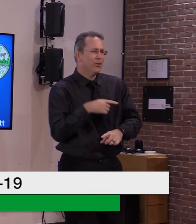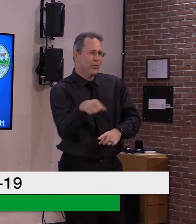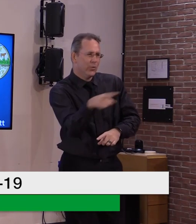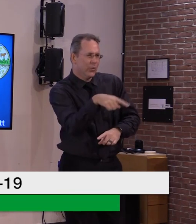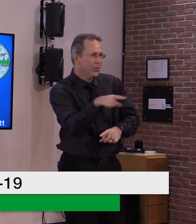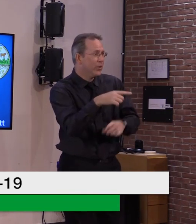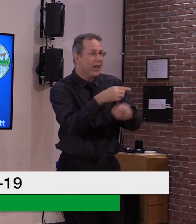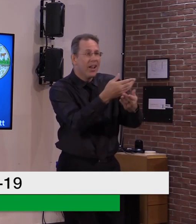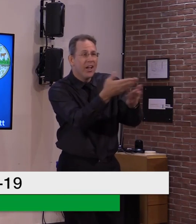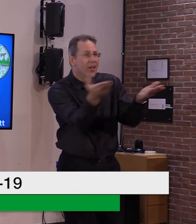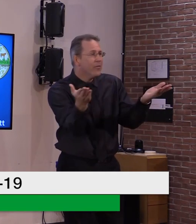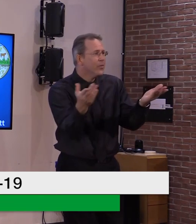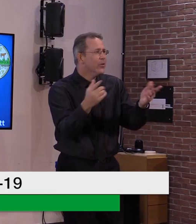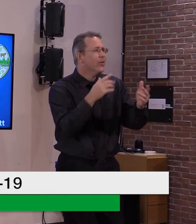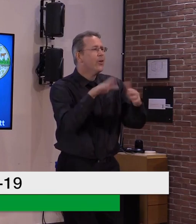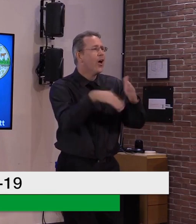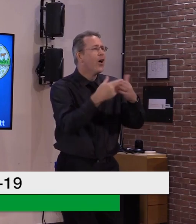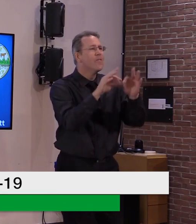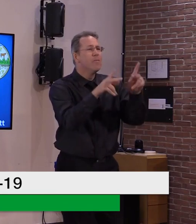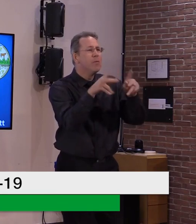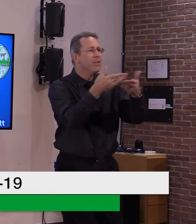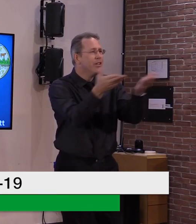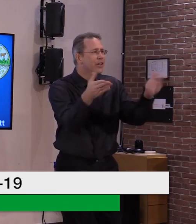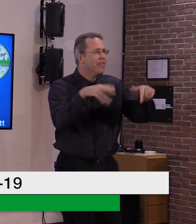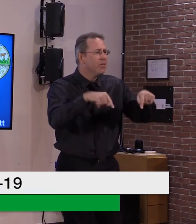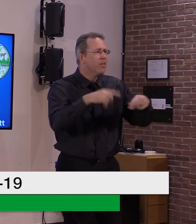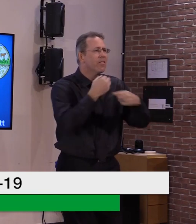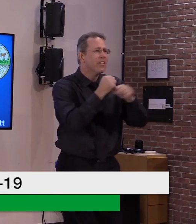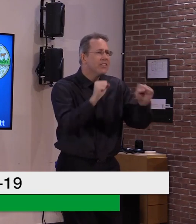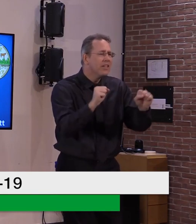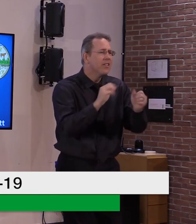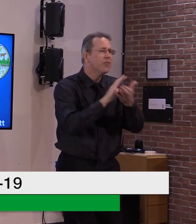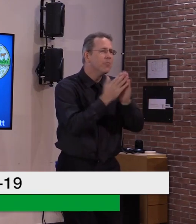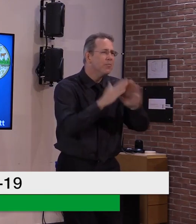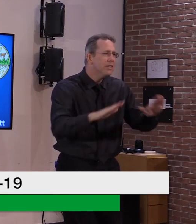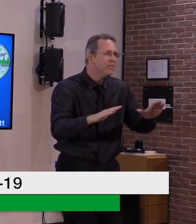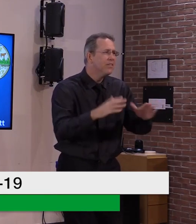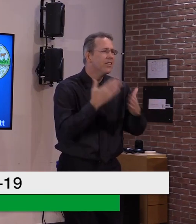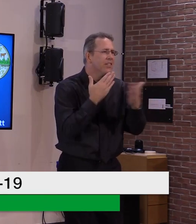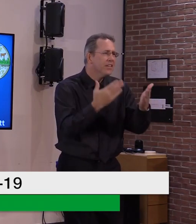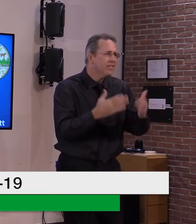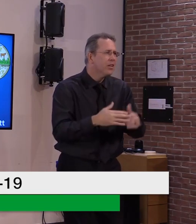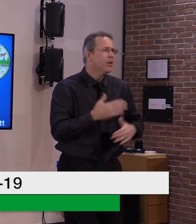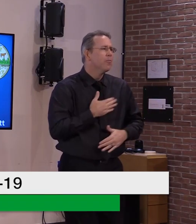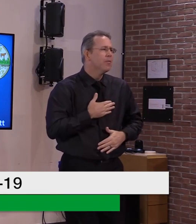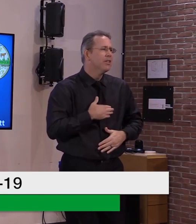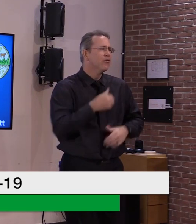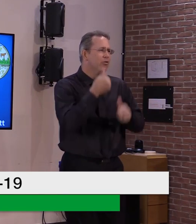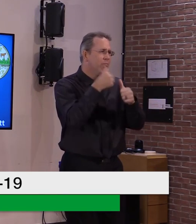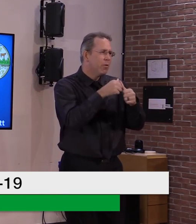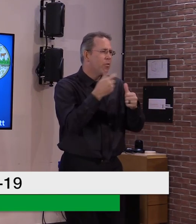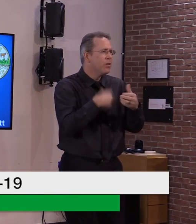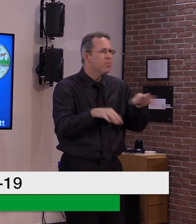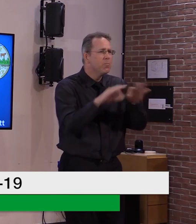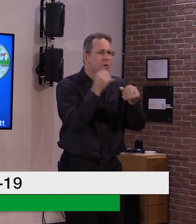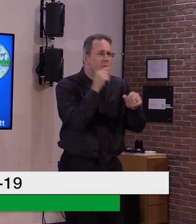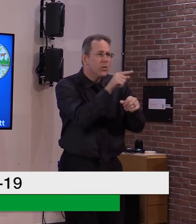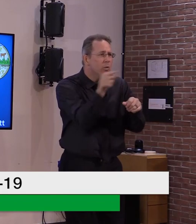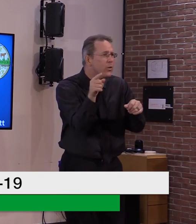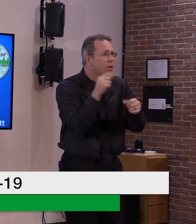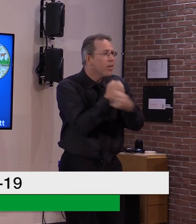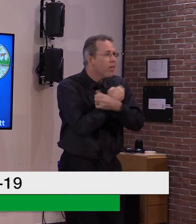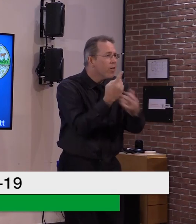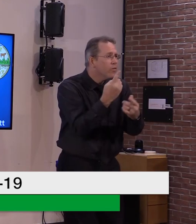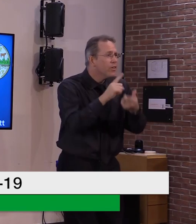very safe and peaceful thanksgiving holiday and remember what's really important to each and every one of us but